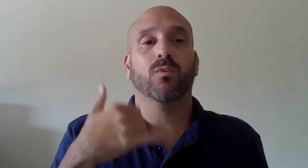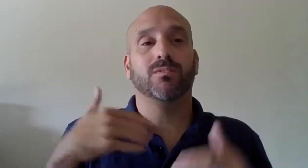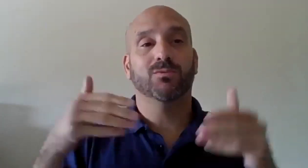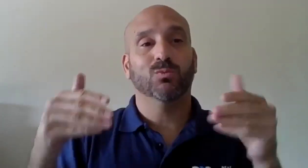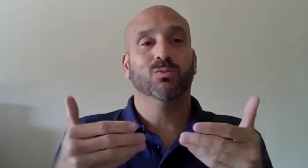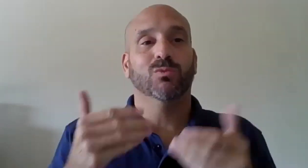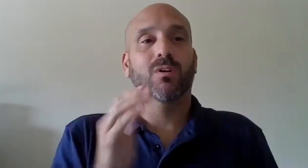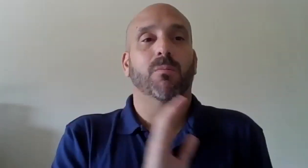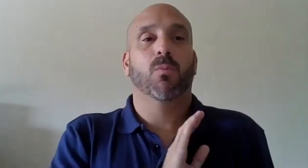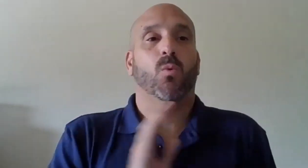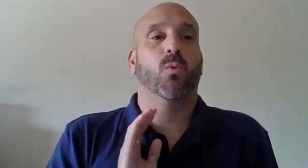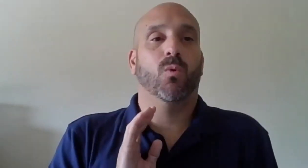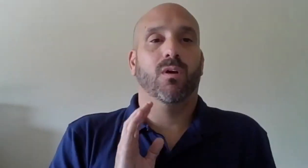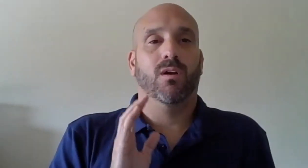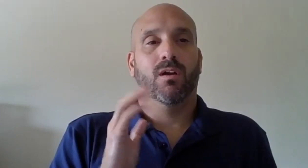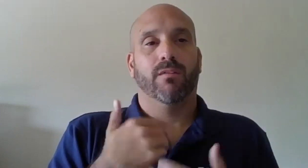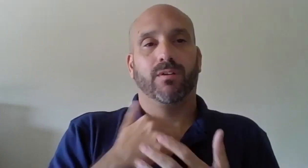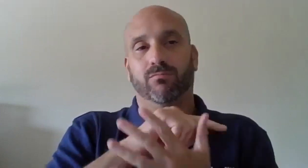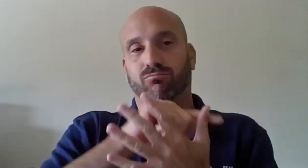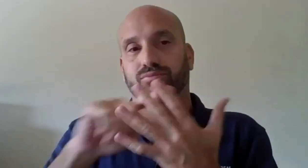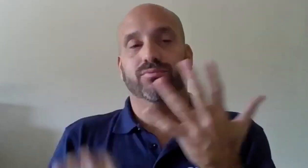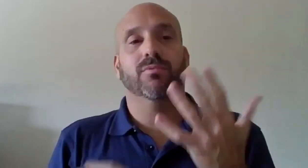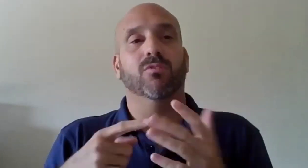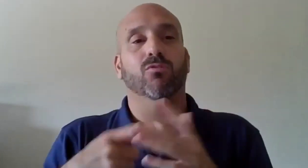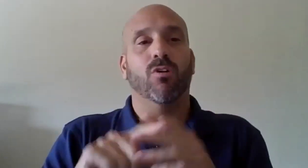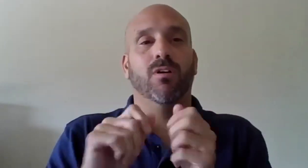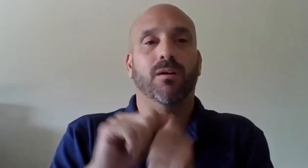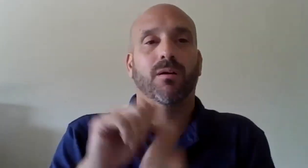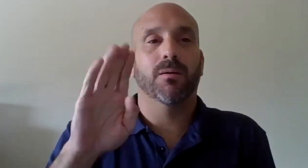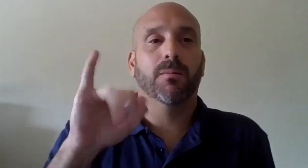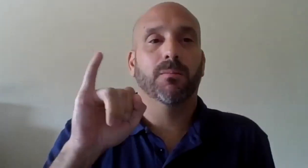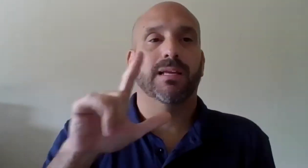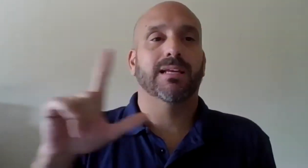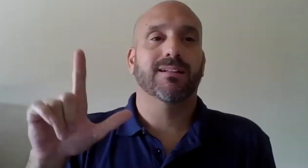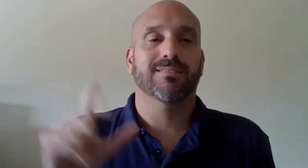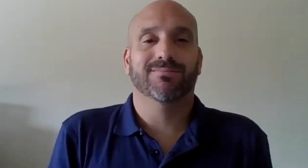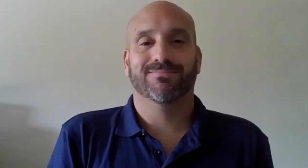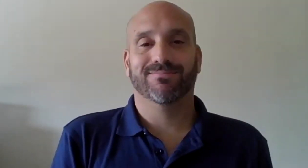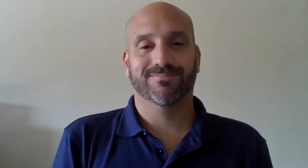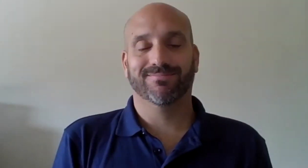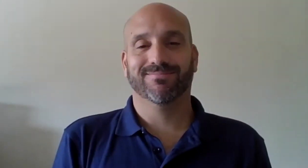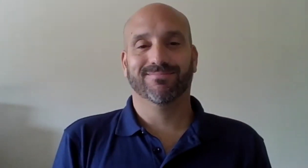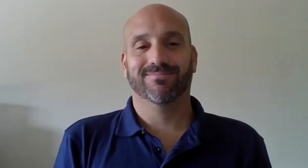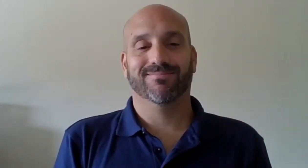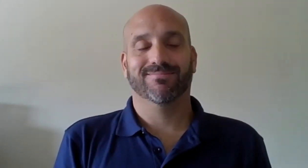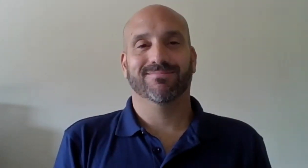being here. I'll now be introducing the board. I'll start with Bill.